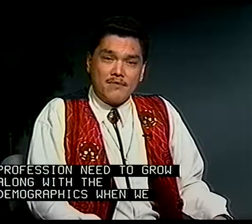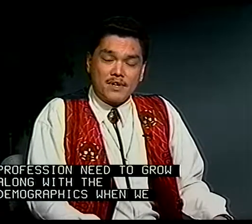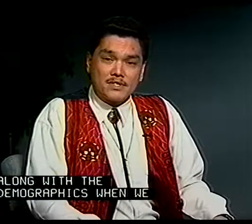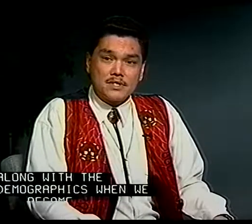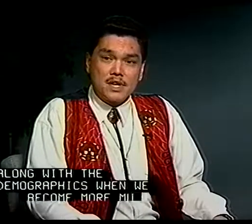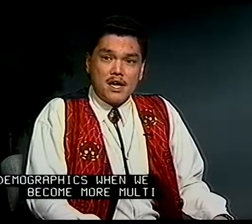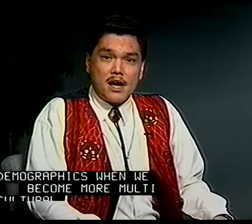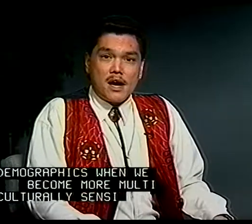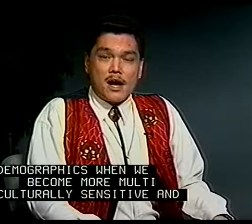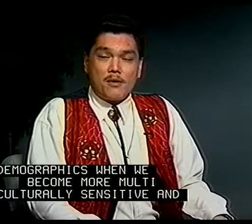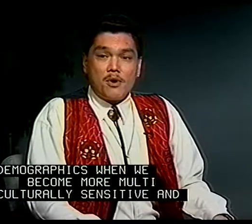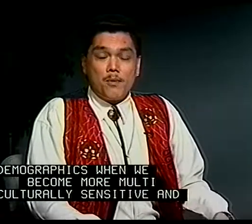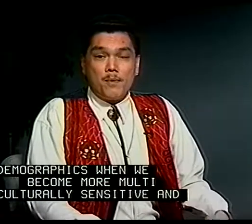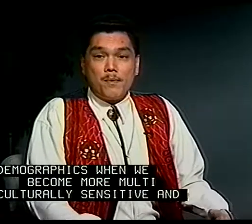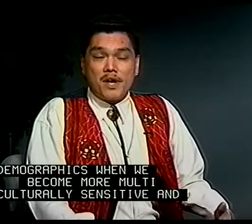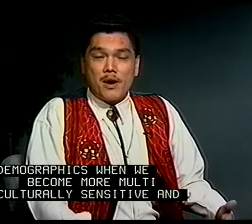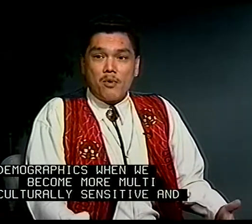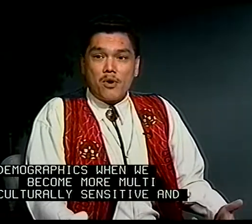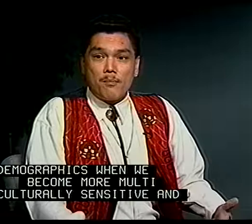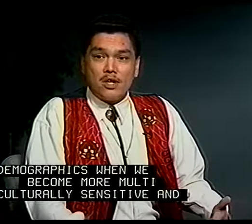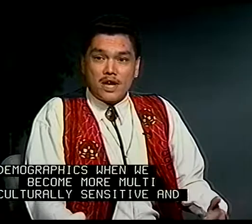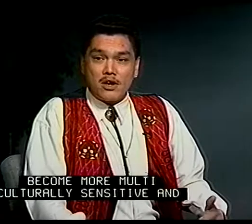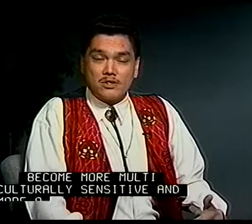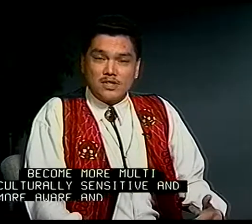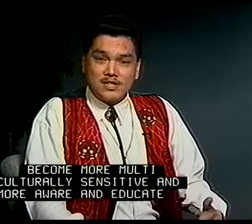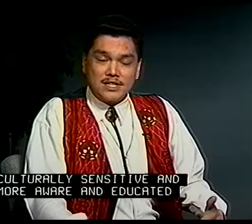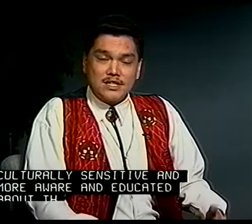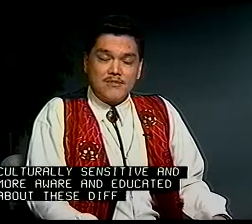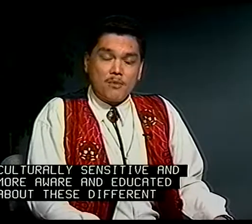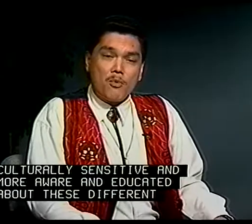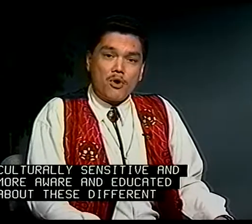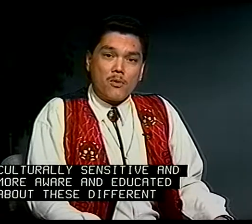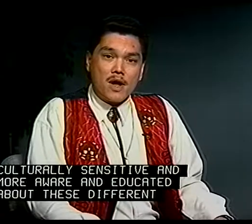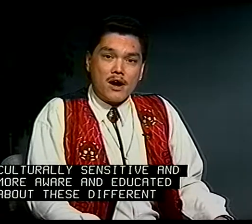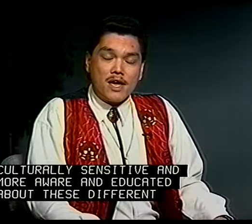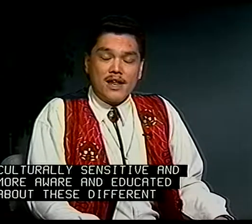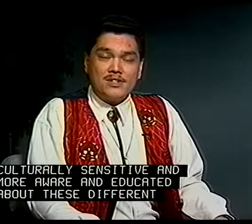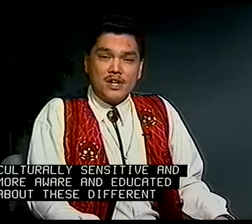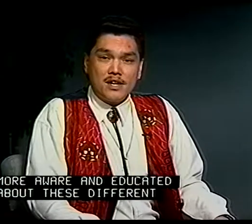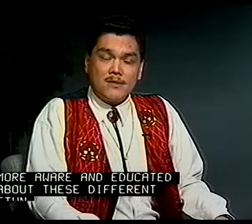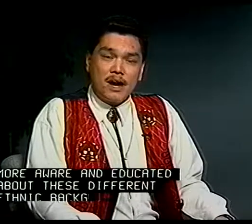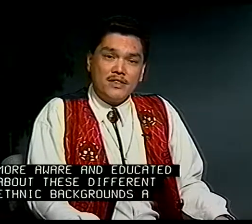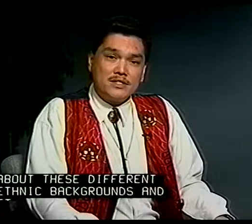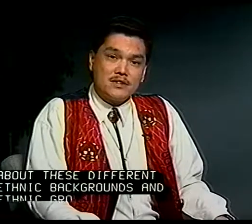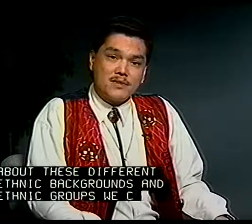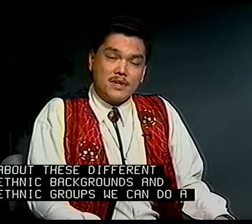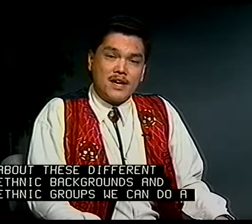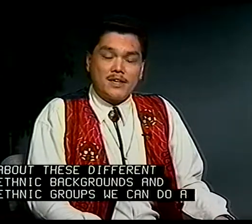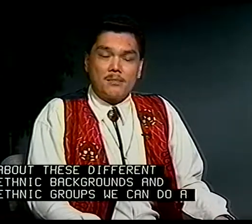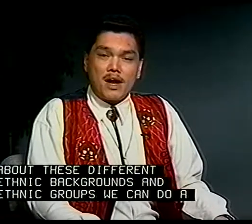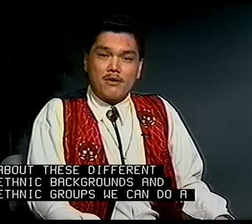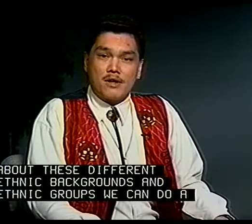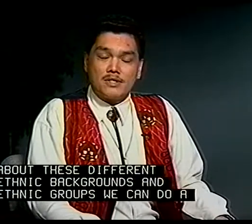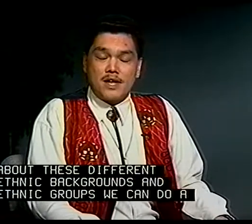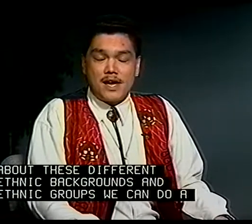demographics. When we become more multiculturally sensitive and more aware and educated about these different ethnic backgrounds and